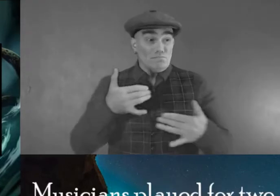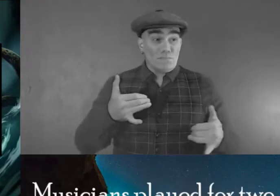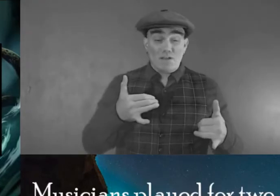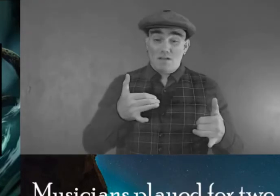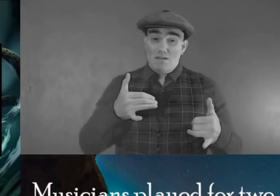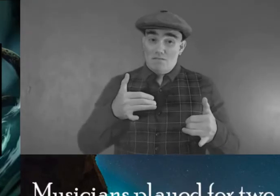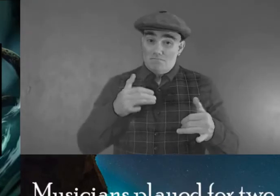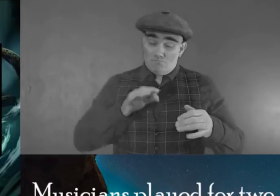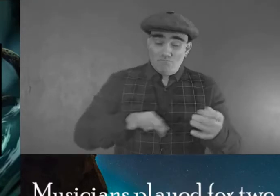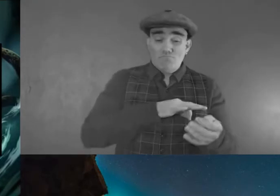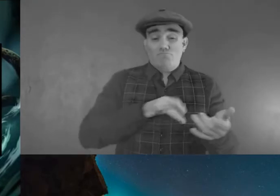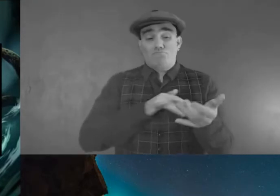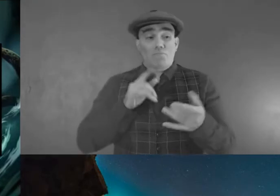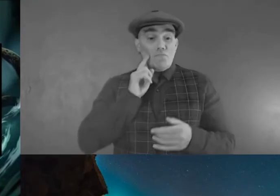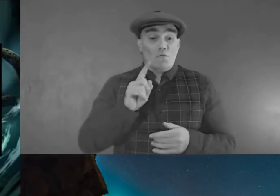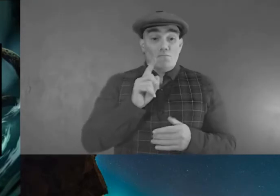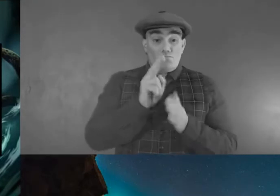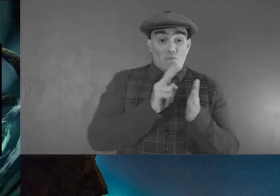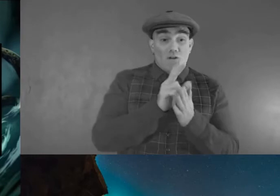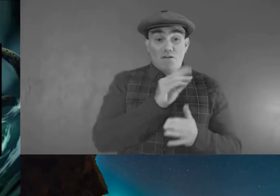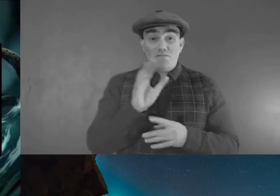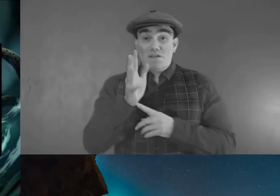minutes as the ship sank.